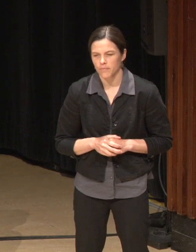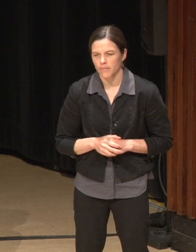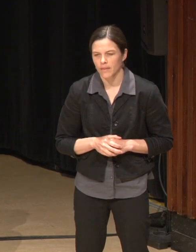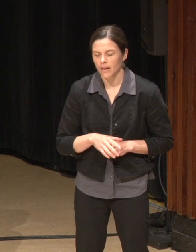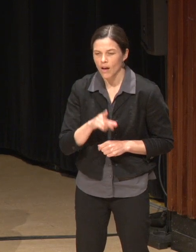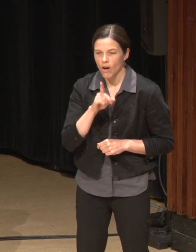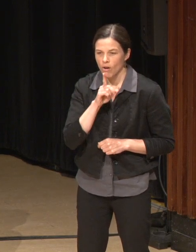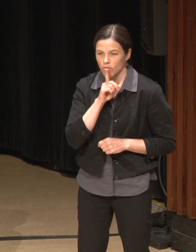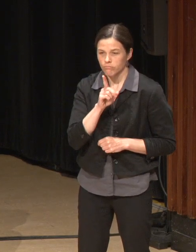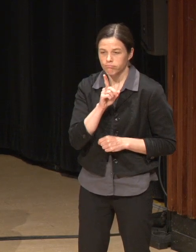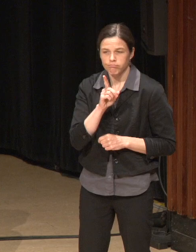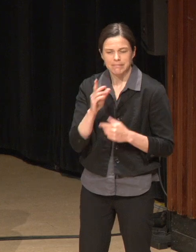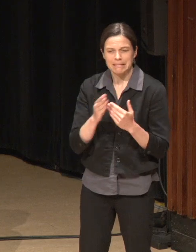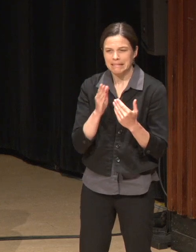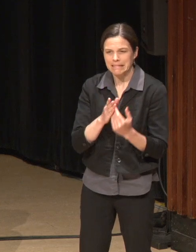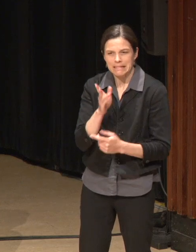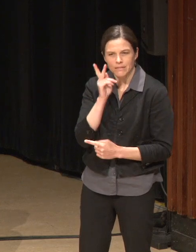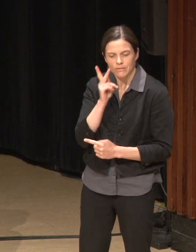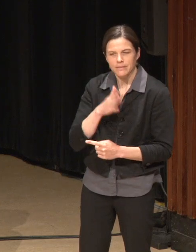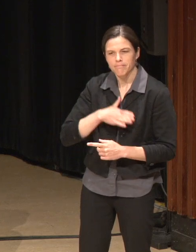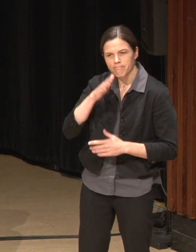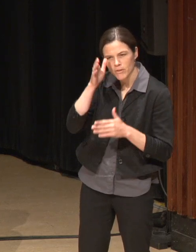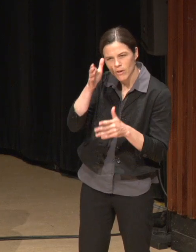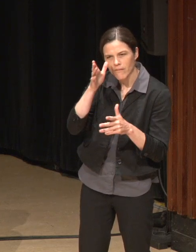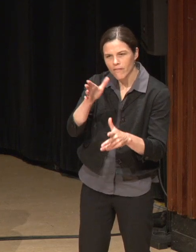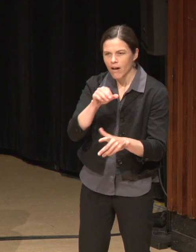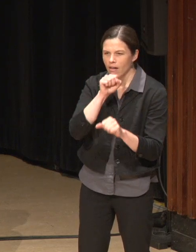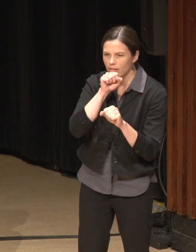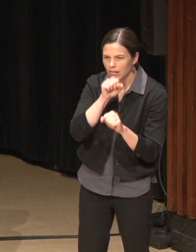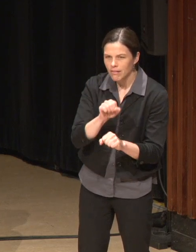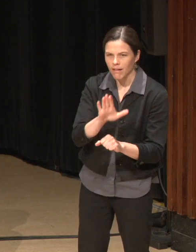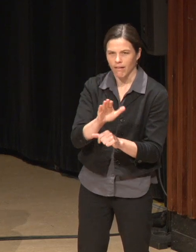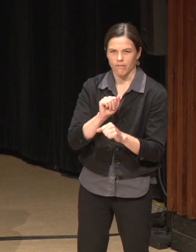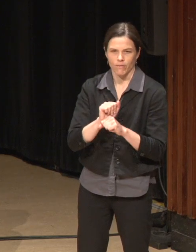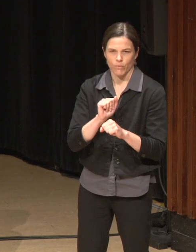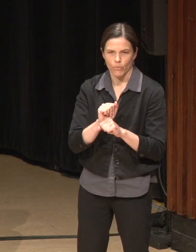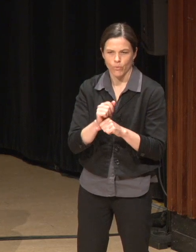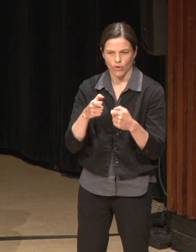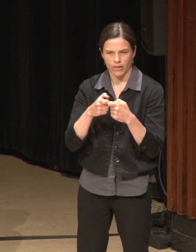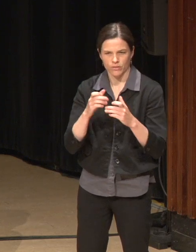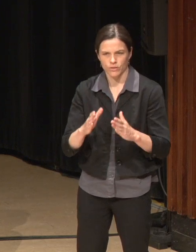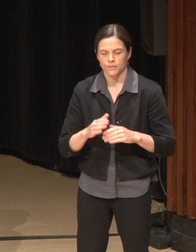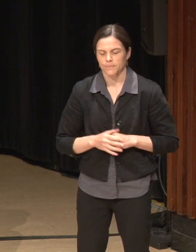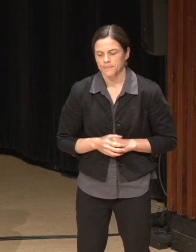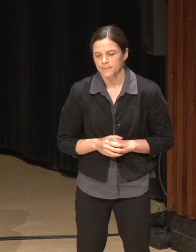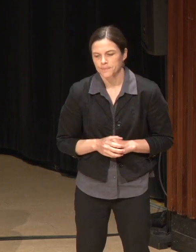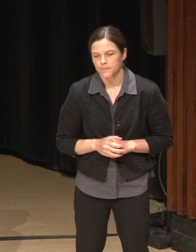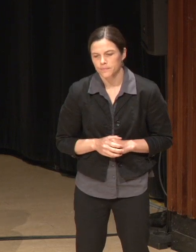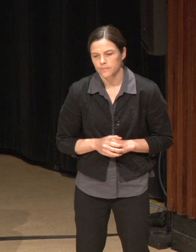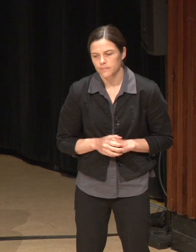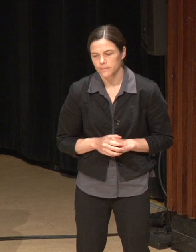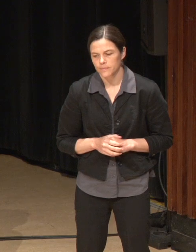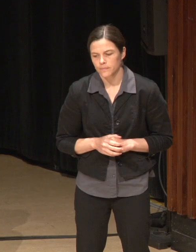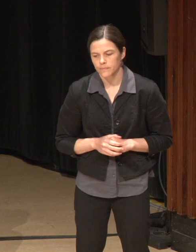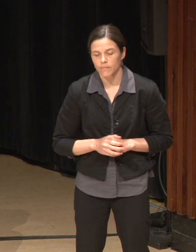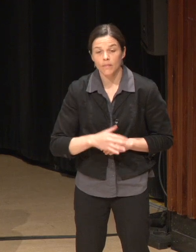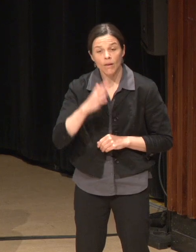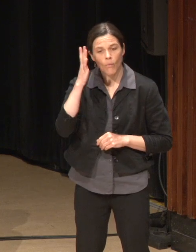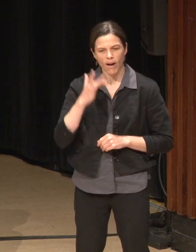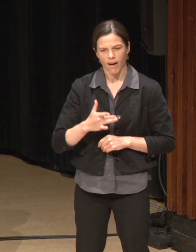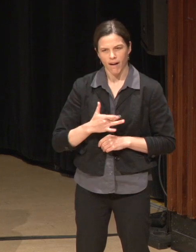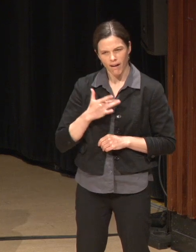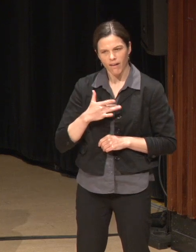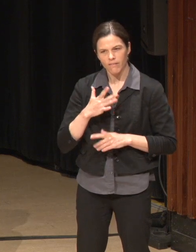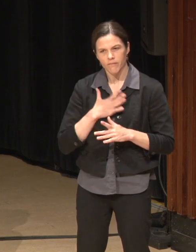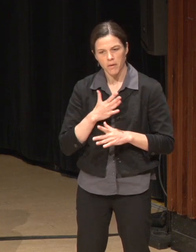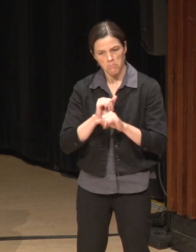my grandfather loved and really loved being an electrician. He did so because he felt his work mattered